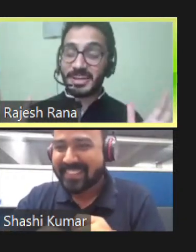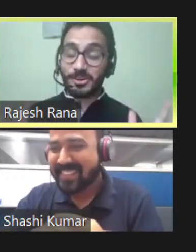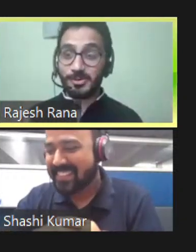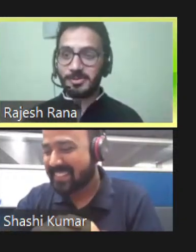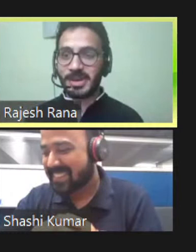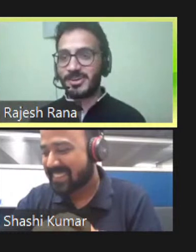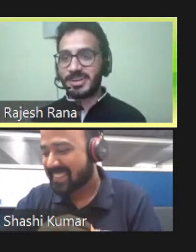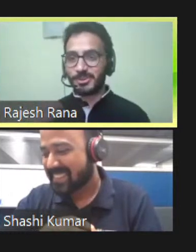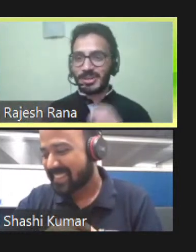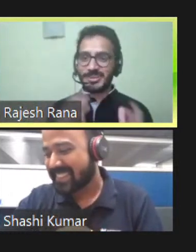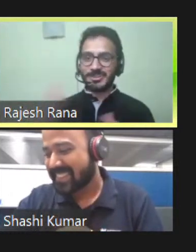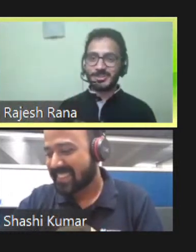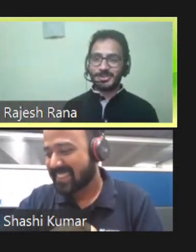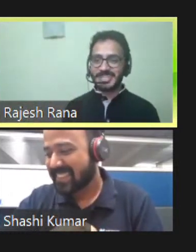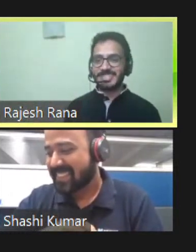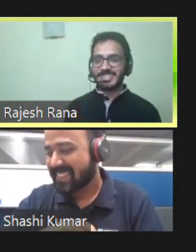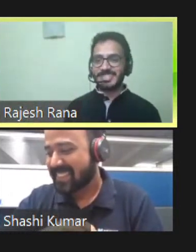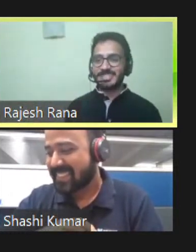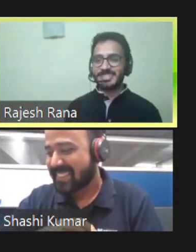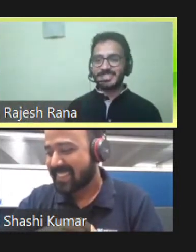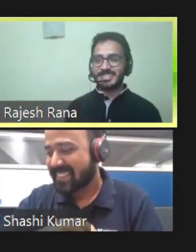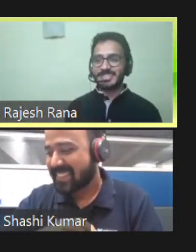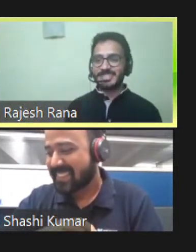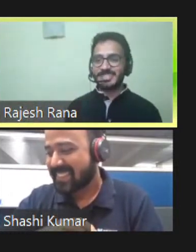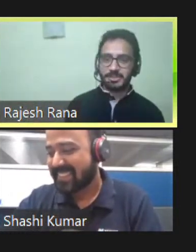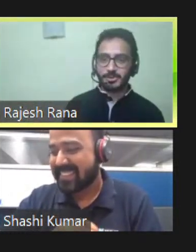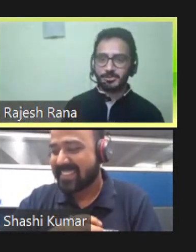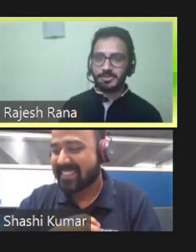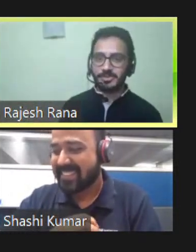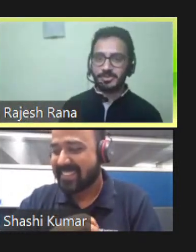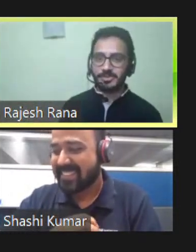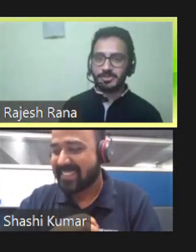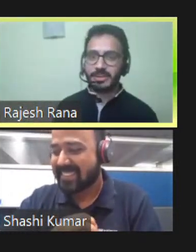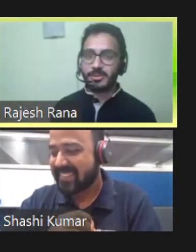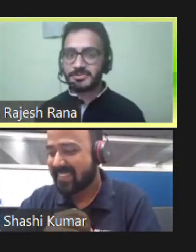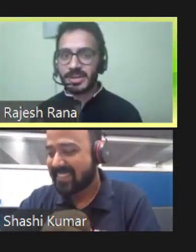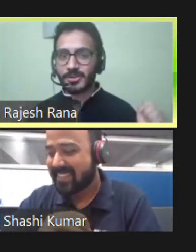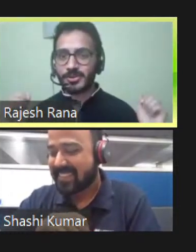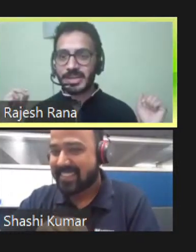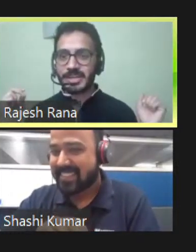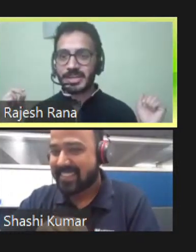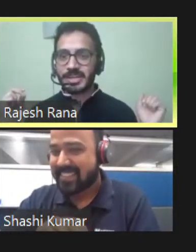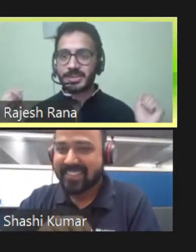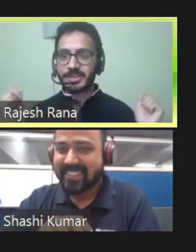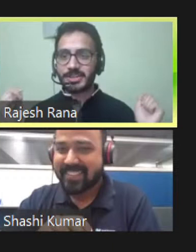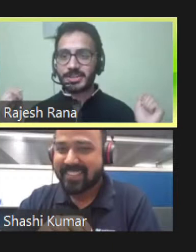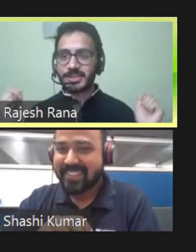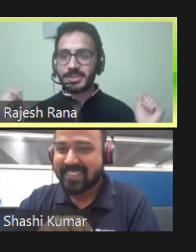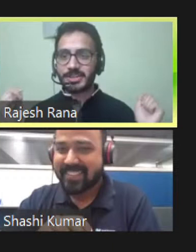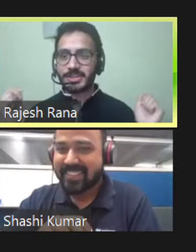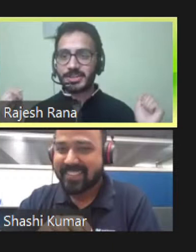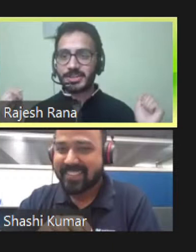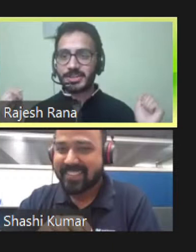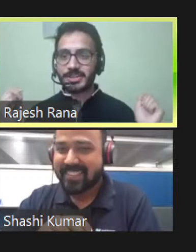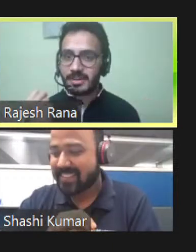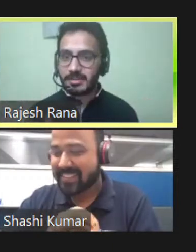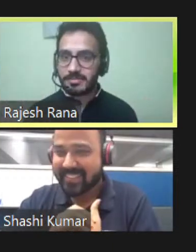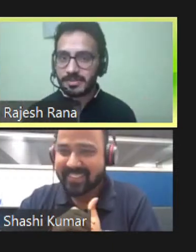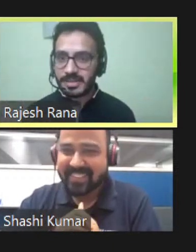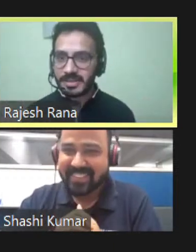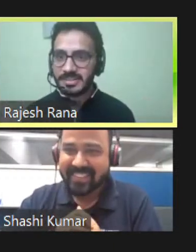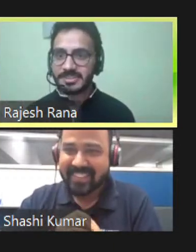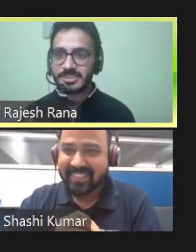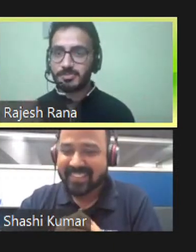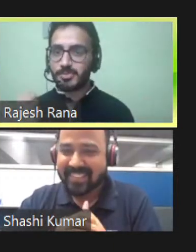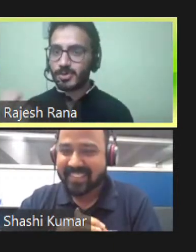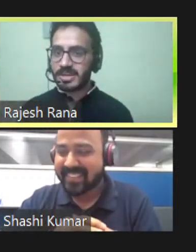say like, "Oh my God, it's only on theory." So don't worry, audience. We are going to add some